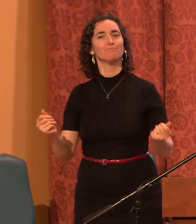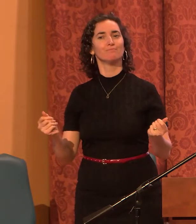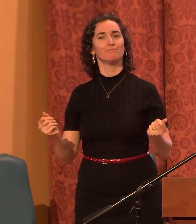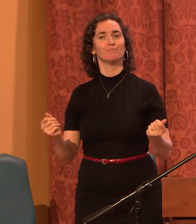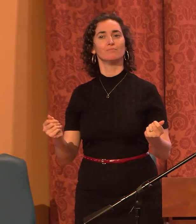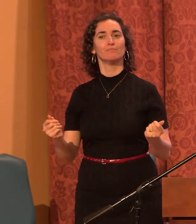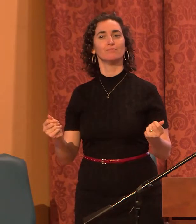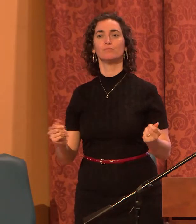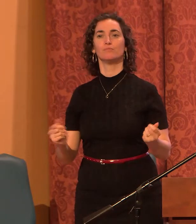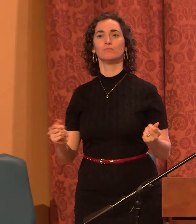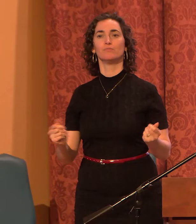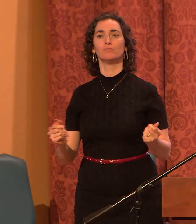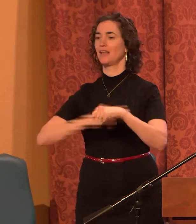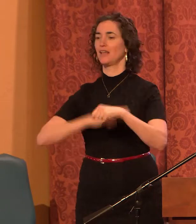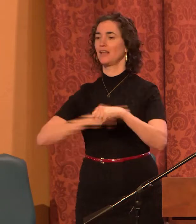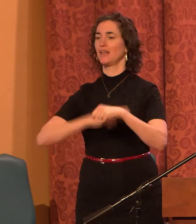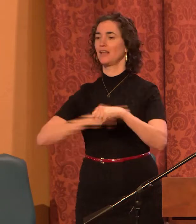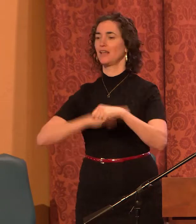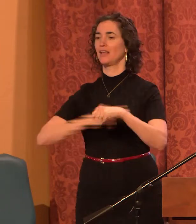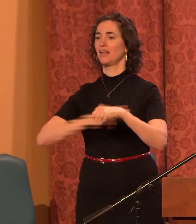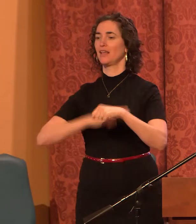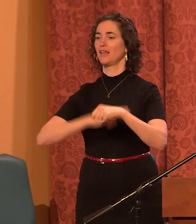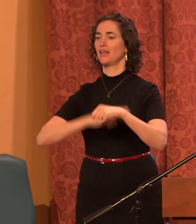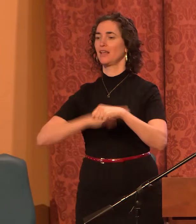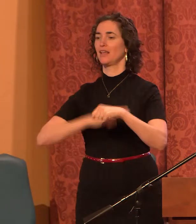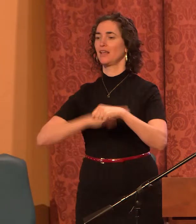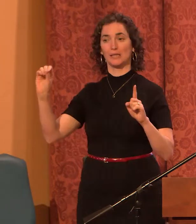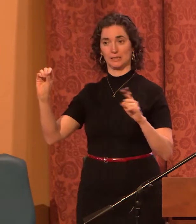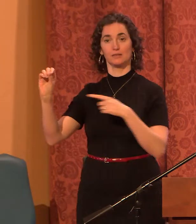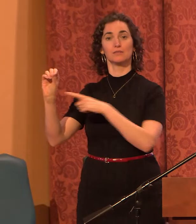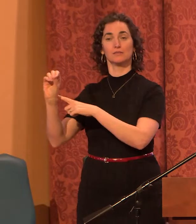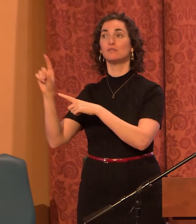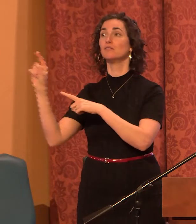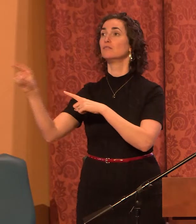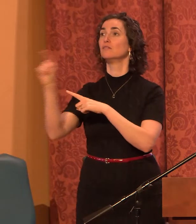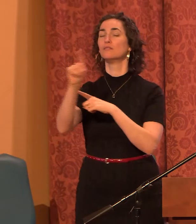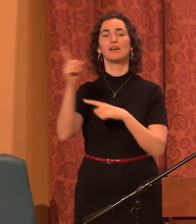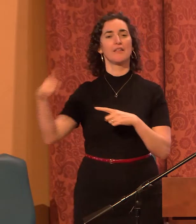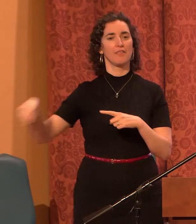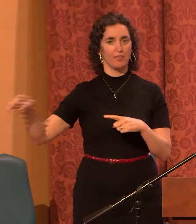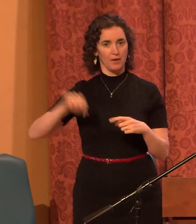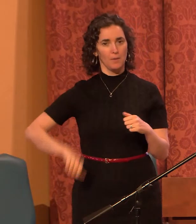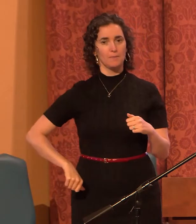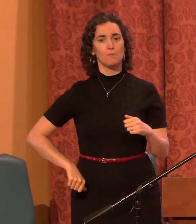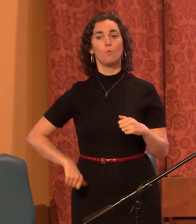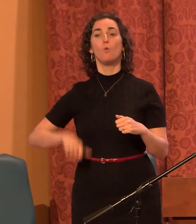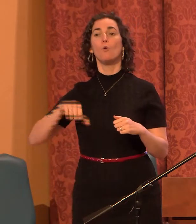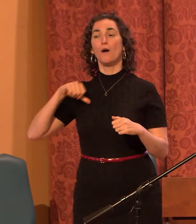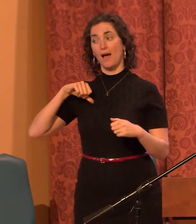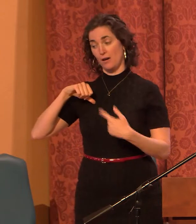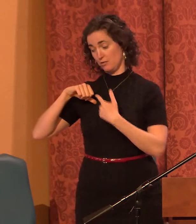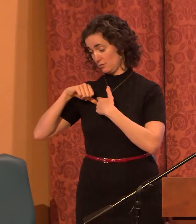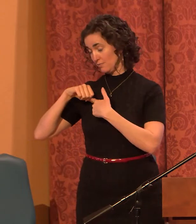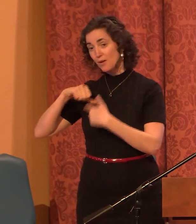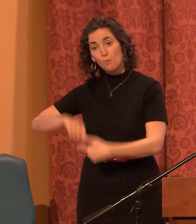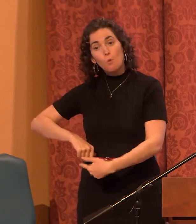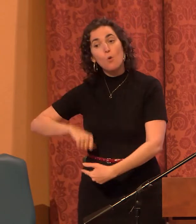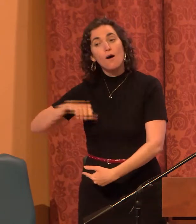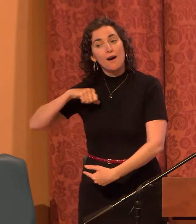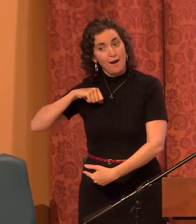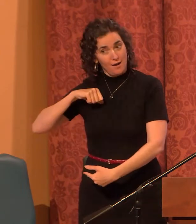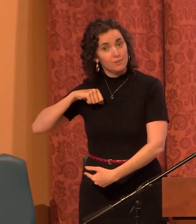Our nation's most successful companies proudly,